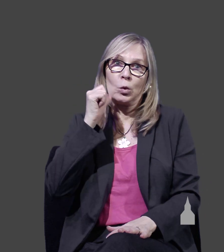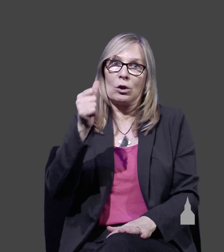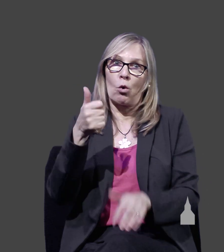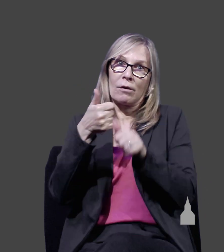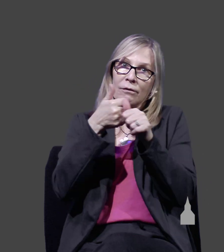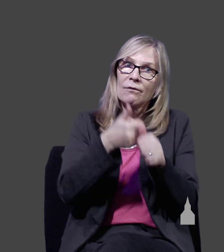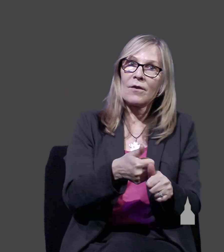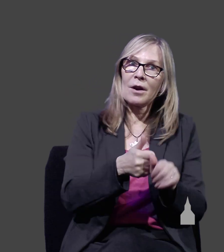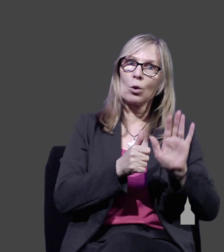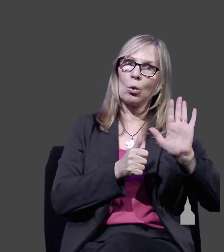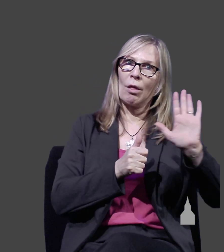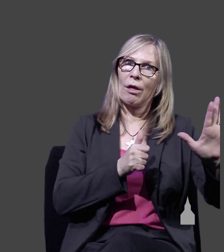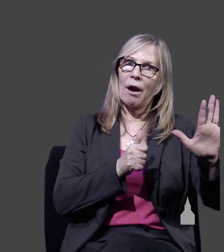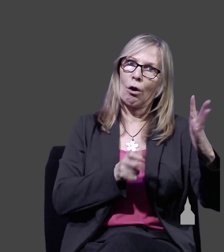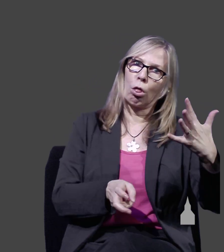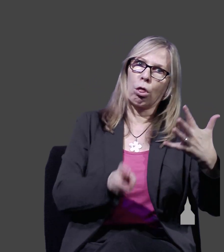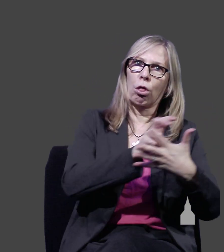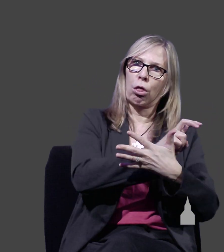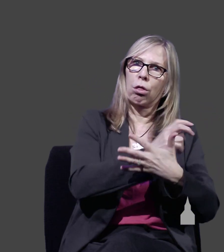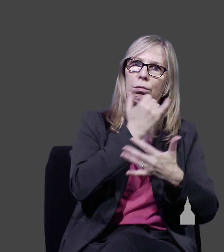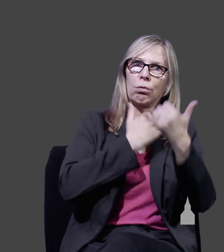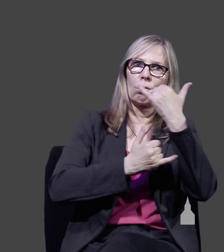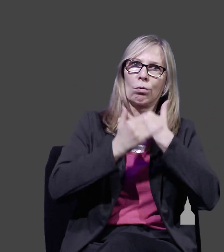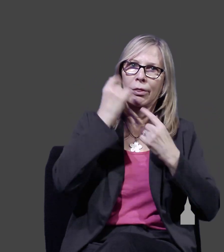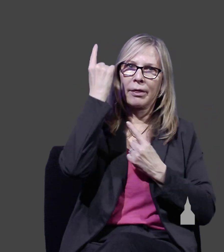their immorality.